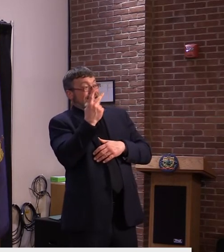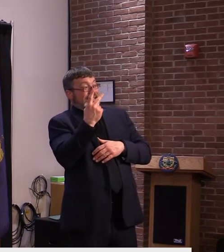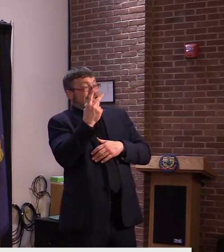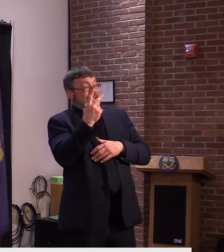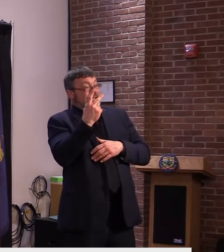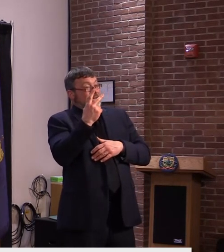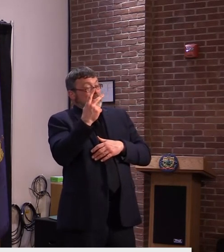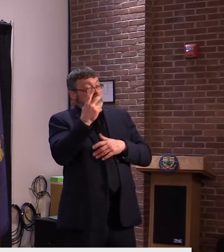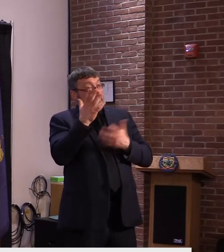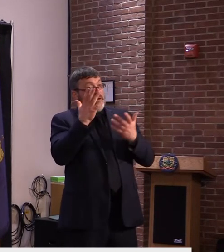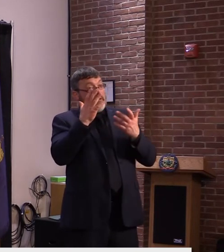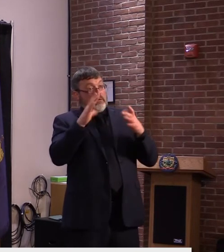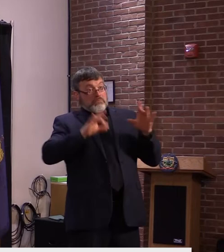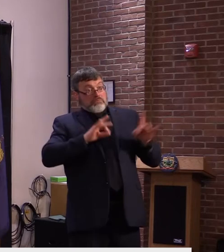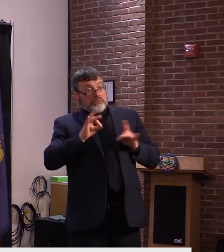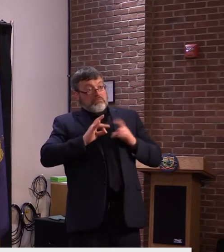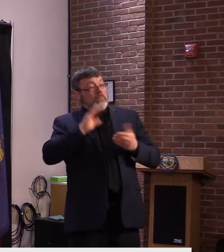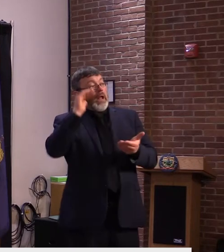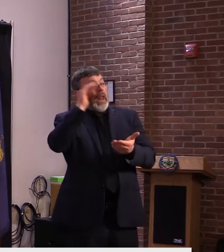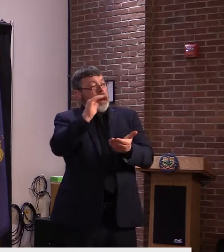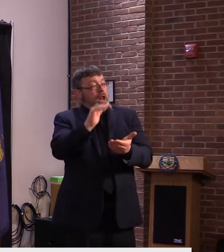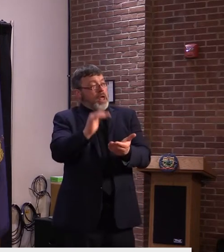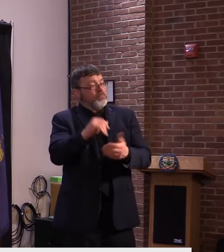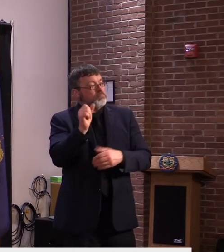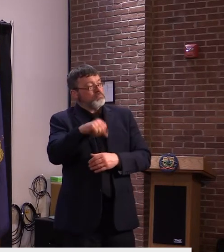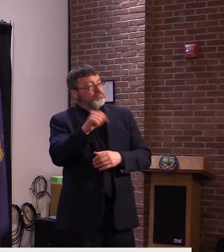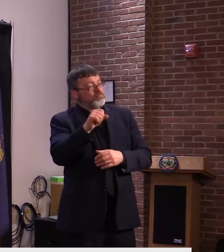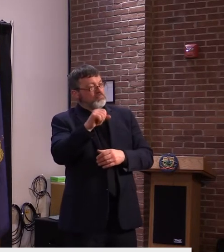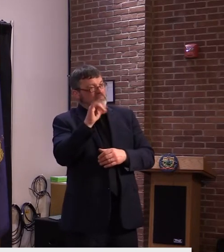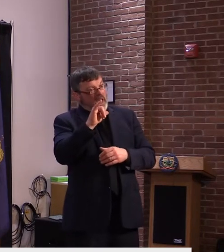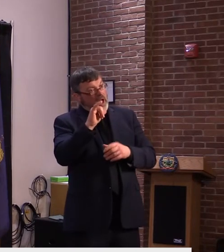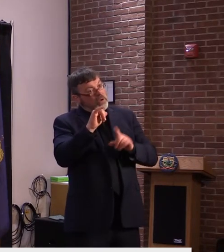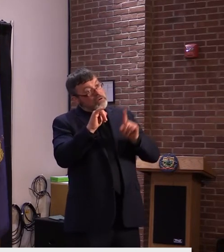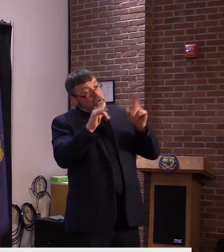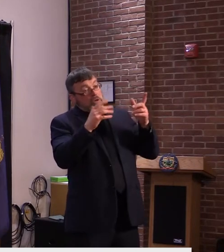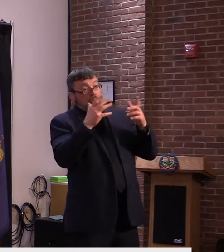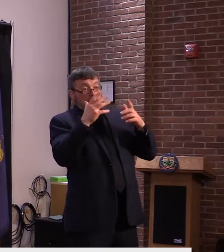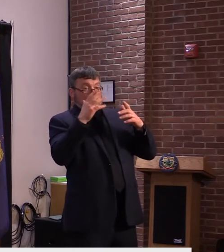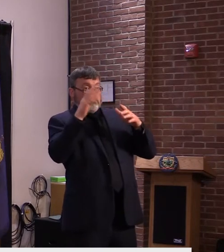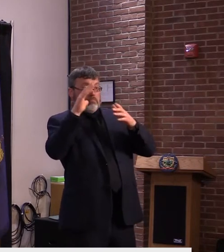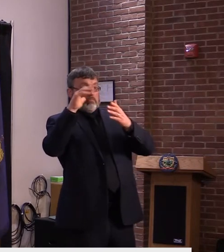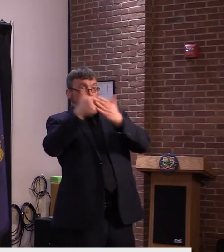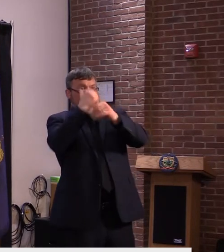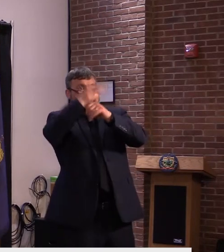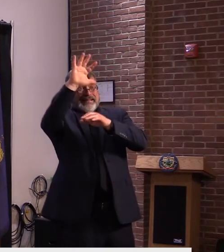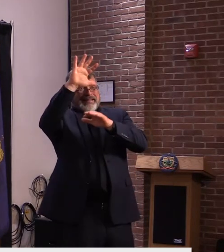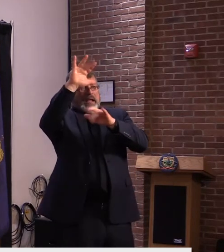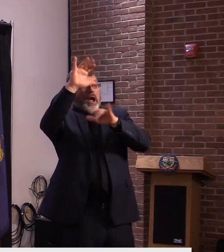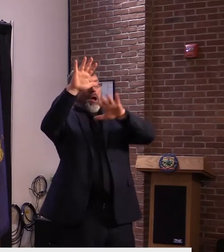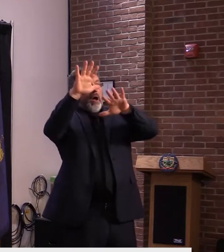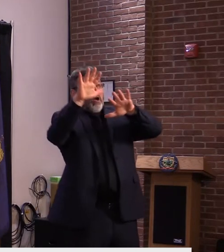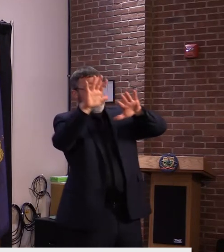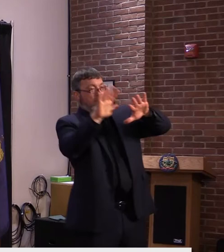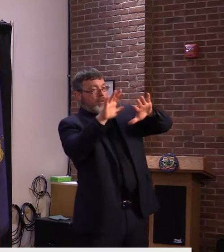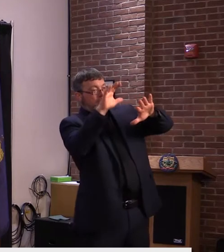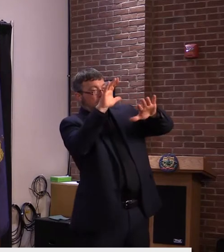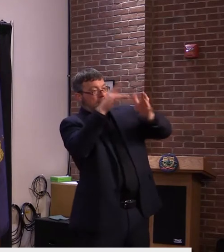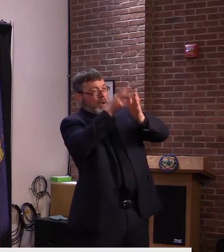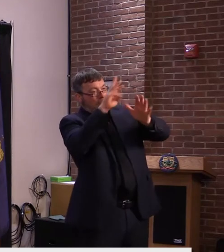numbers. Hospitalizations are down throughout the country. So this is real, and we are benefiting from